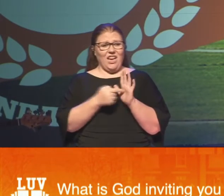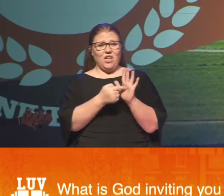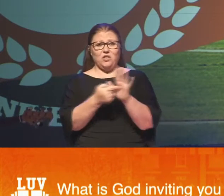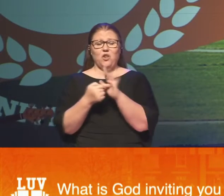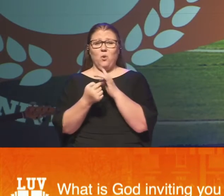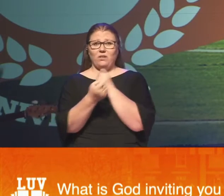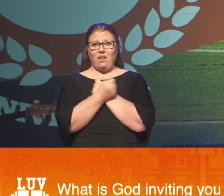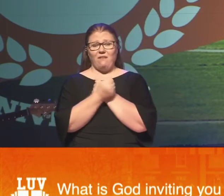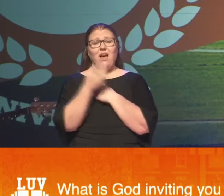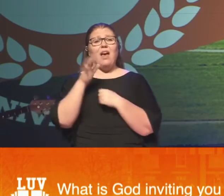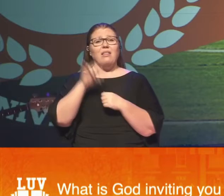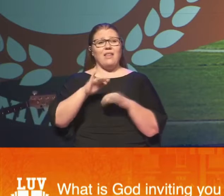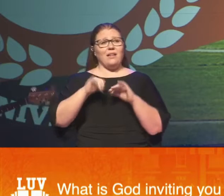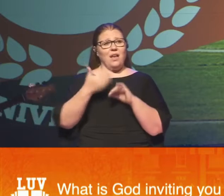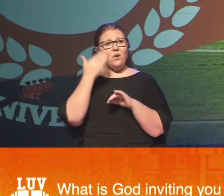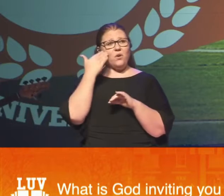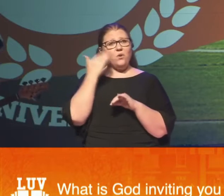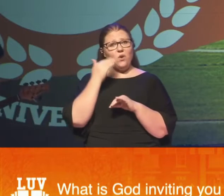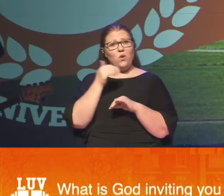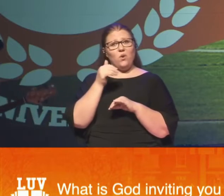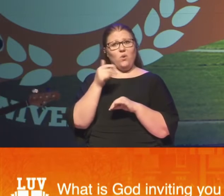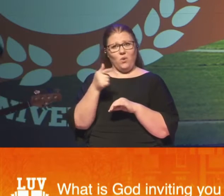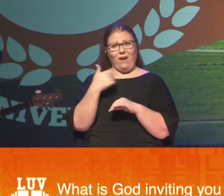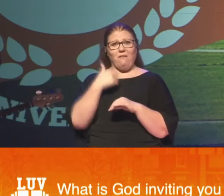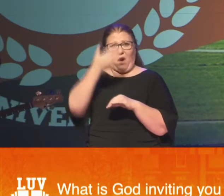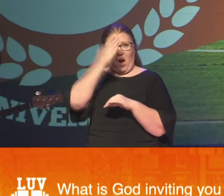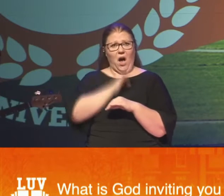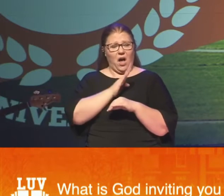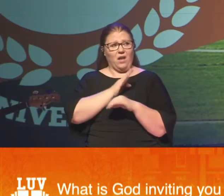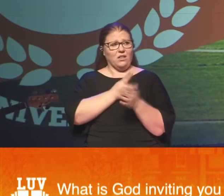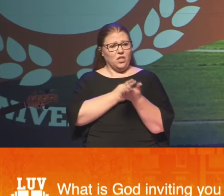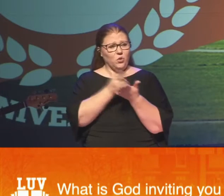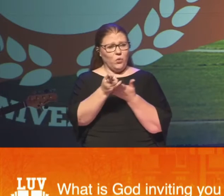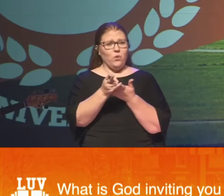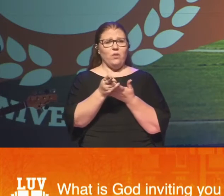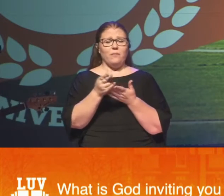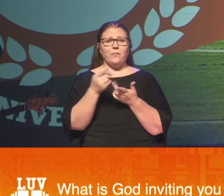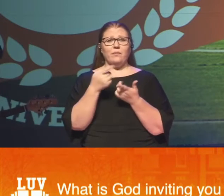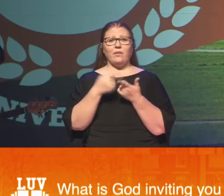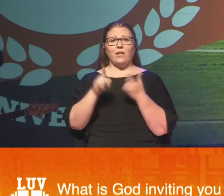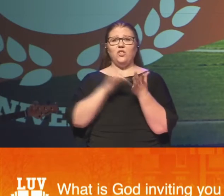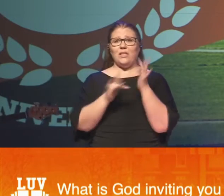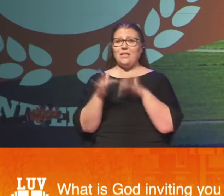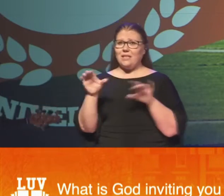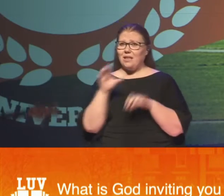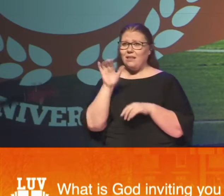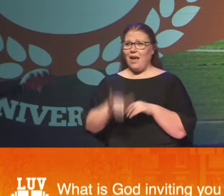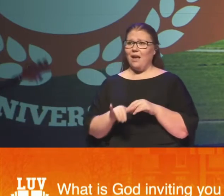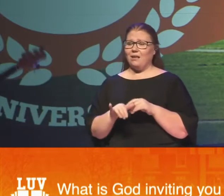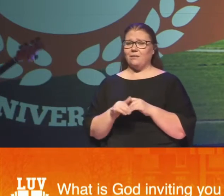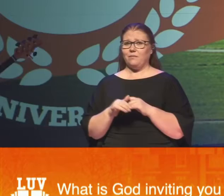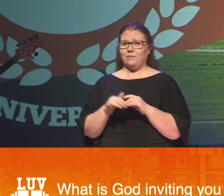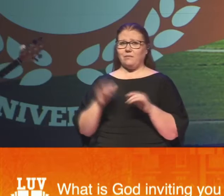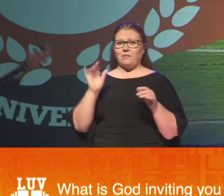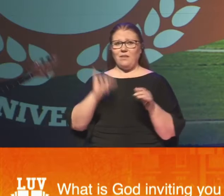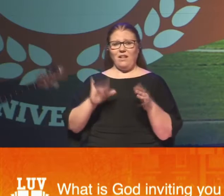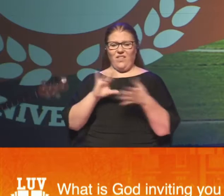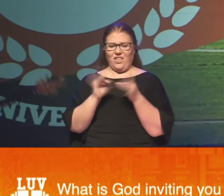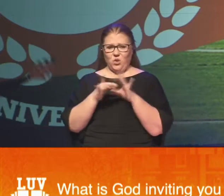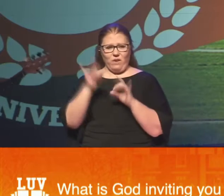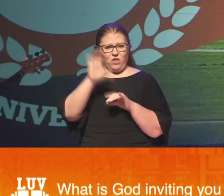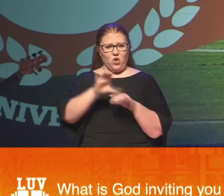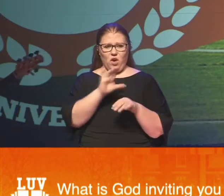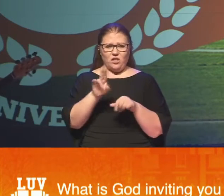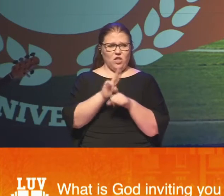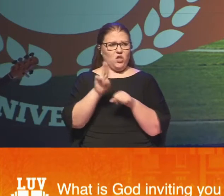God. That's how you know you're dealing with truth. And that's what Jesus did, and he showed that way. And that metaphor of the cross has been used and